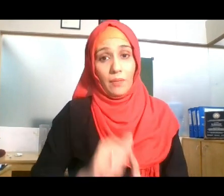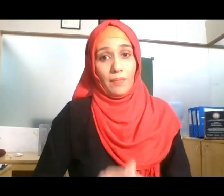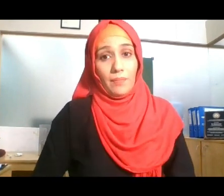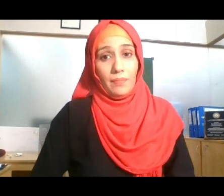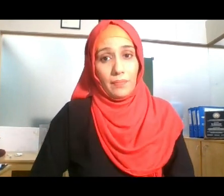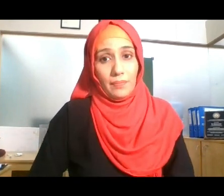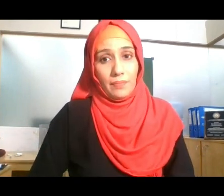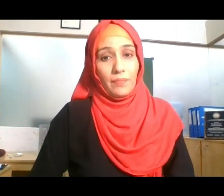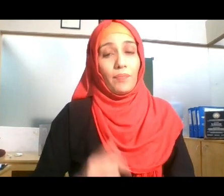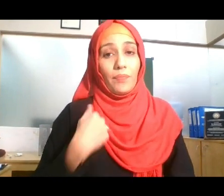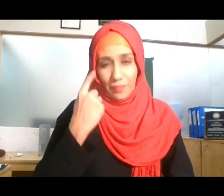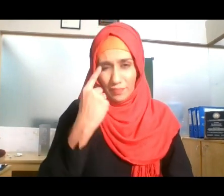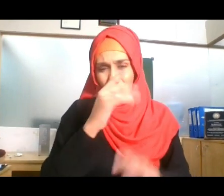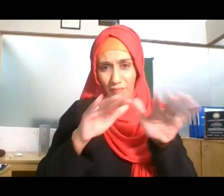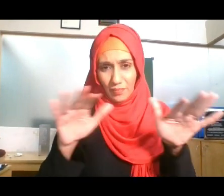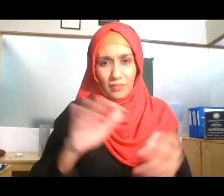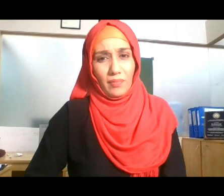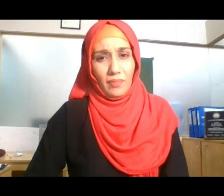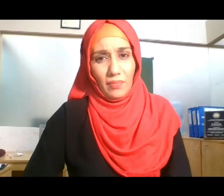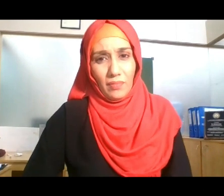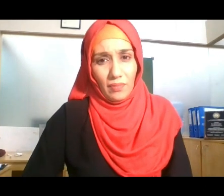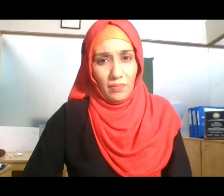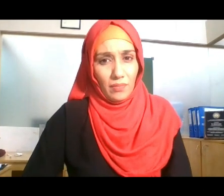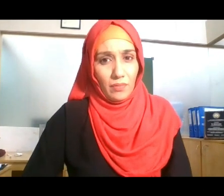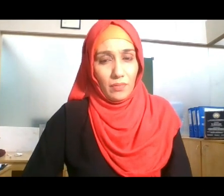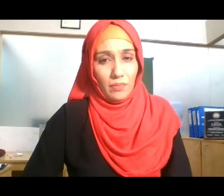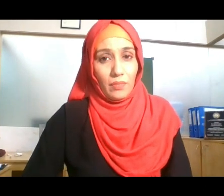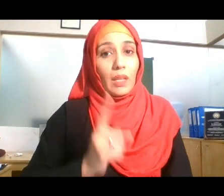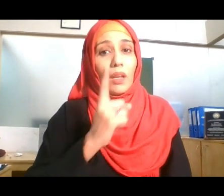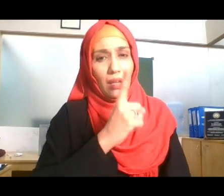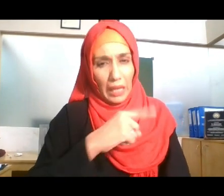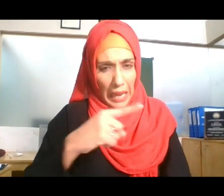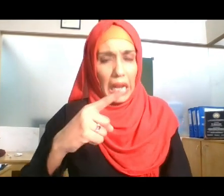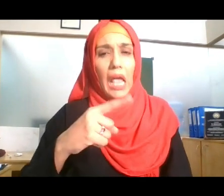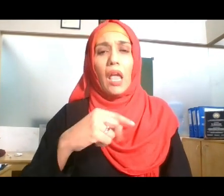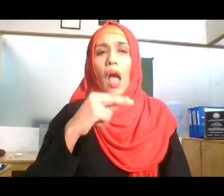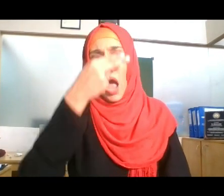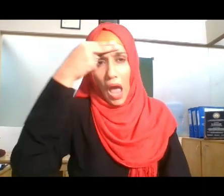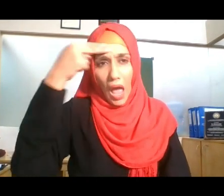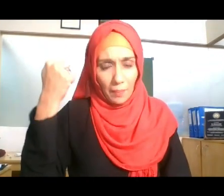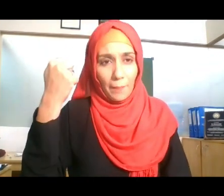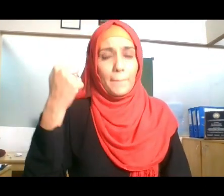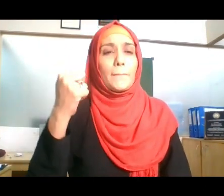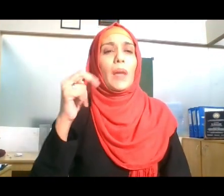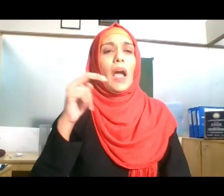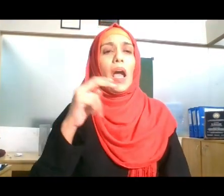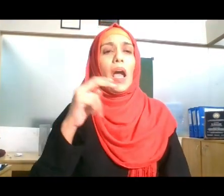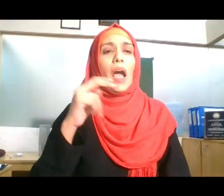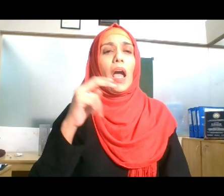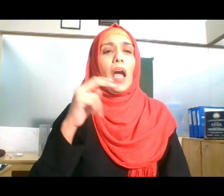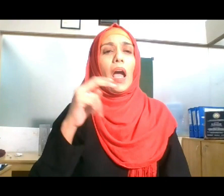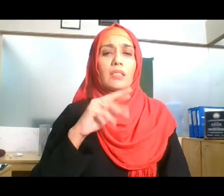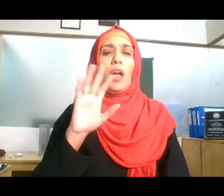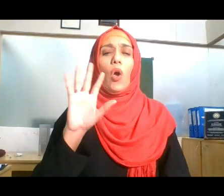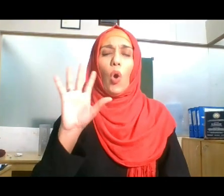visually impaired, can read English, Arabic, Persian, Hindi, Russian, whatever